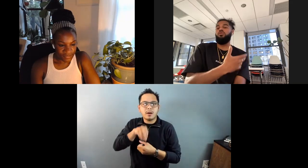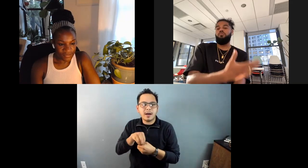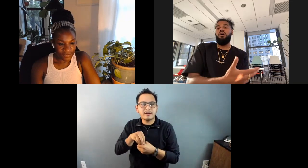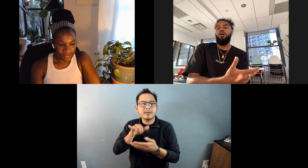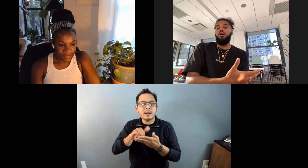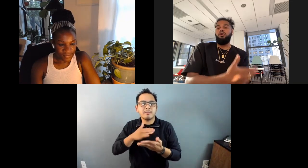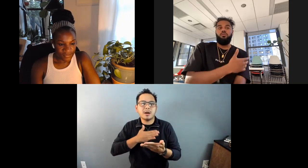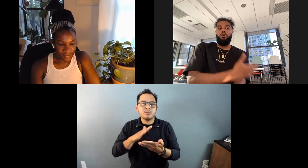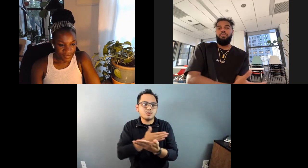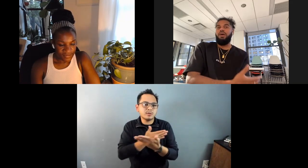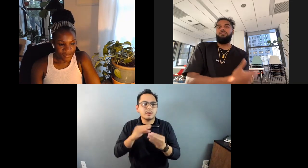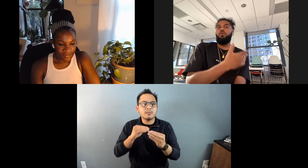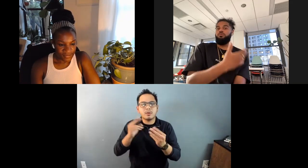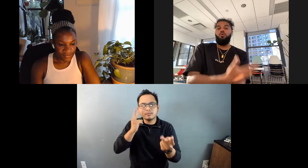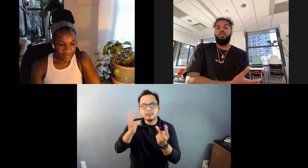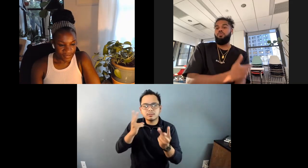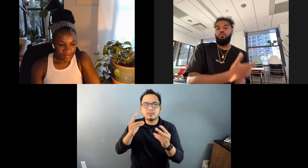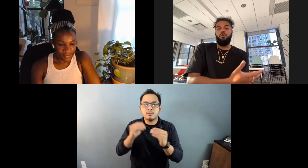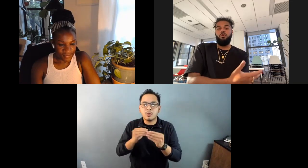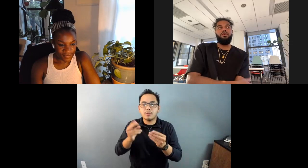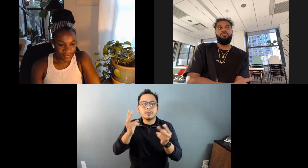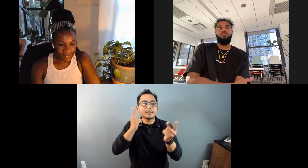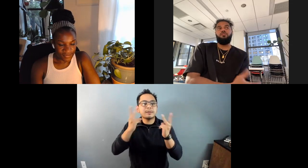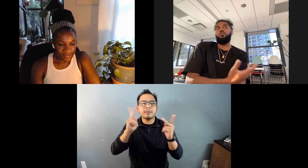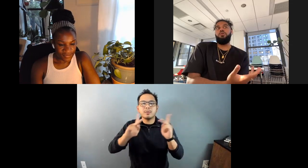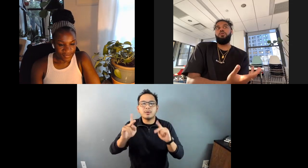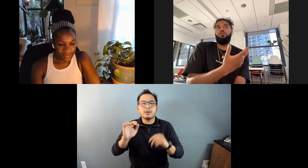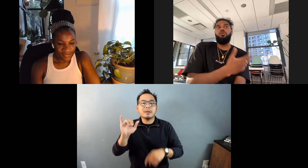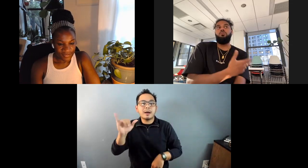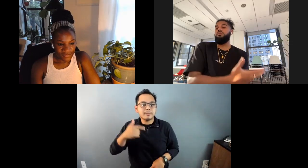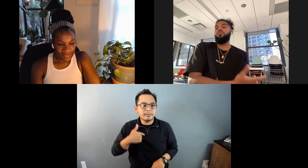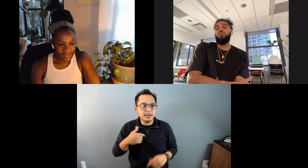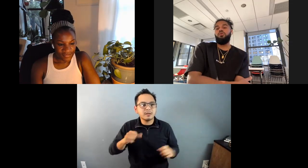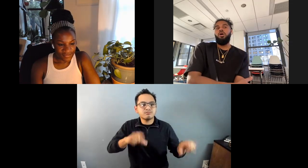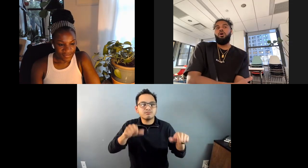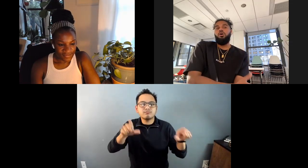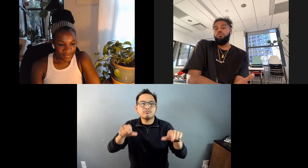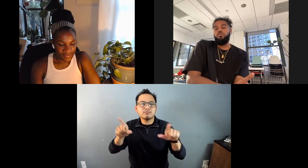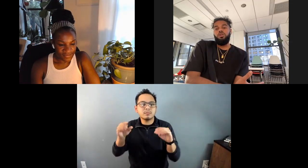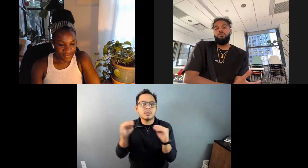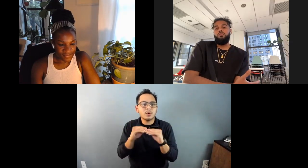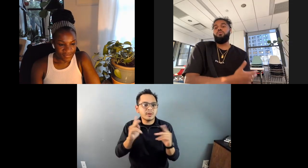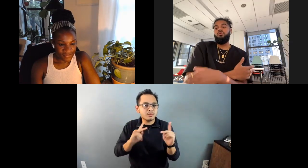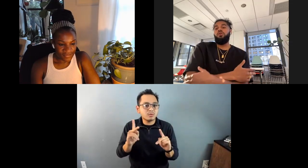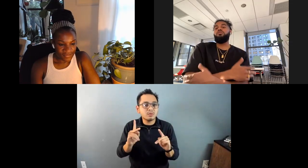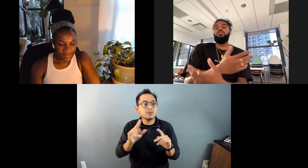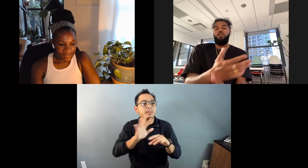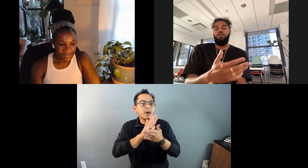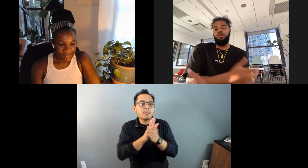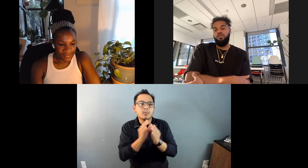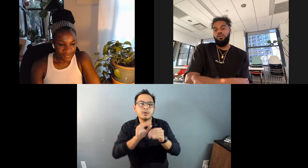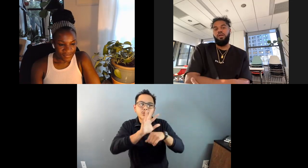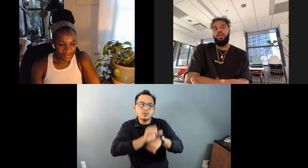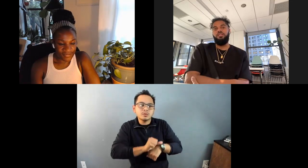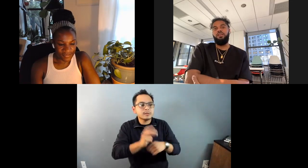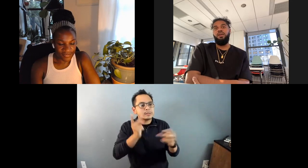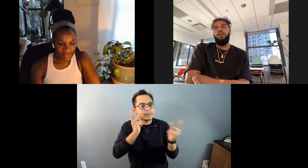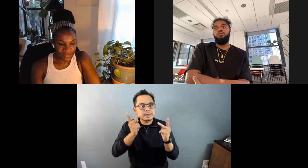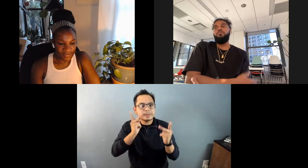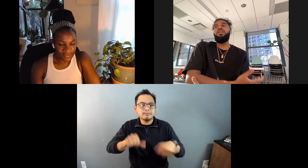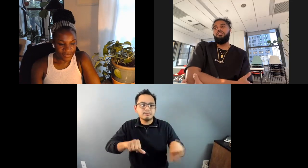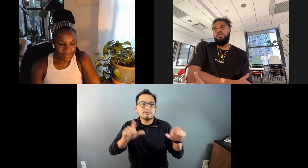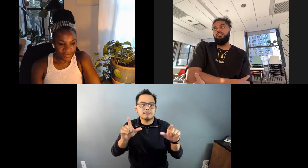like in my school it was like mostly like mixed race, like if it was anything. Yeah. And like I started to kind of like find that through hip hop is